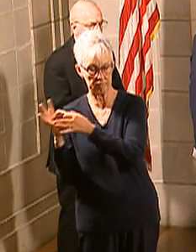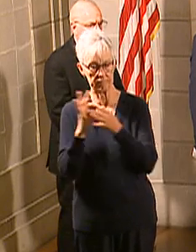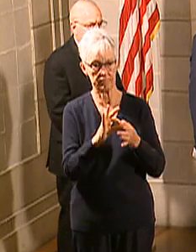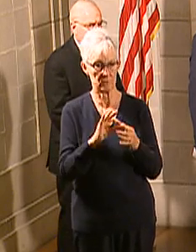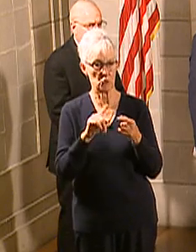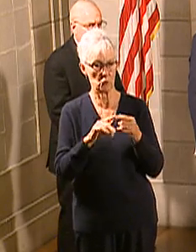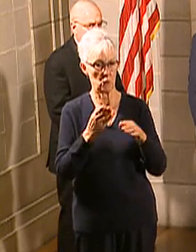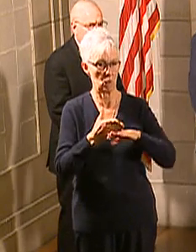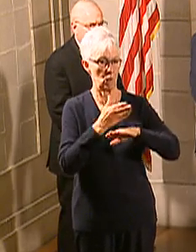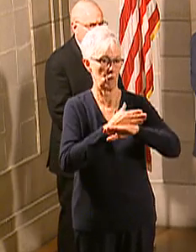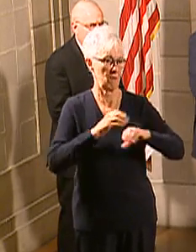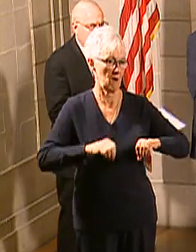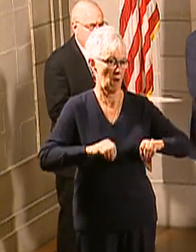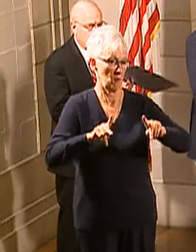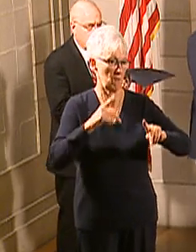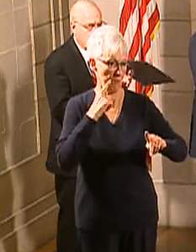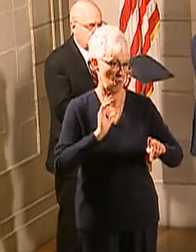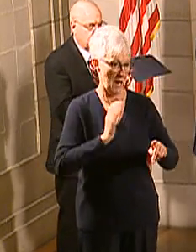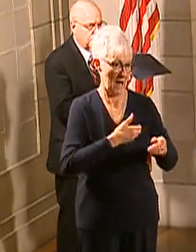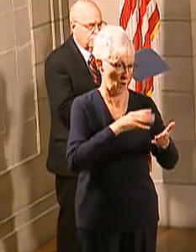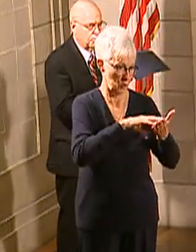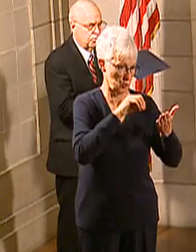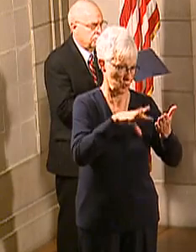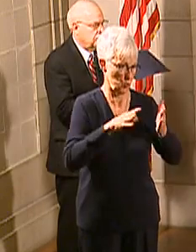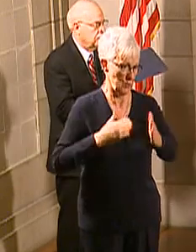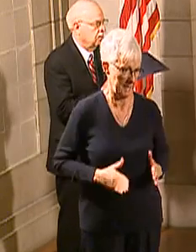students. Thank you.